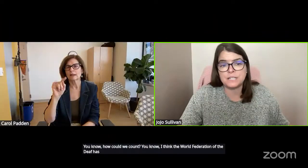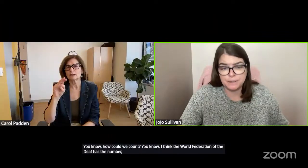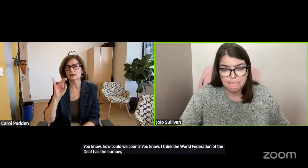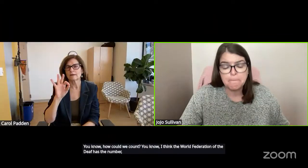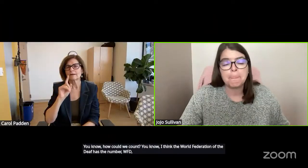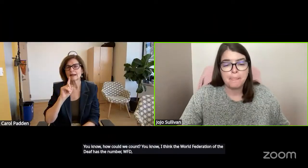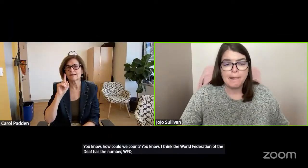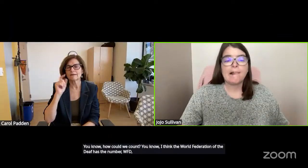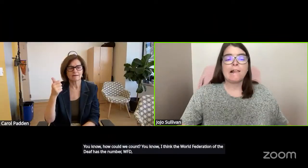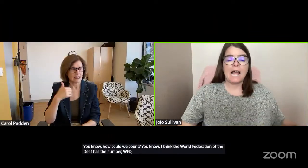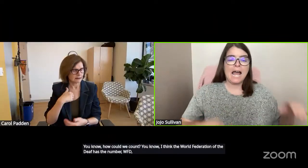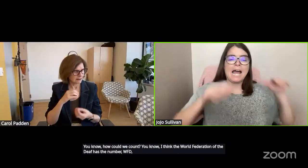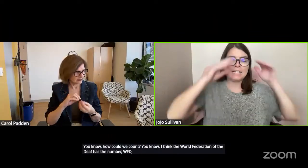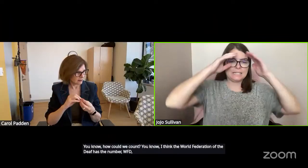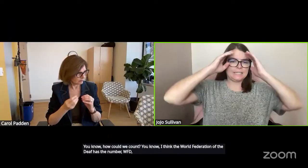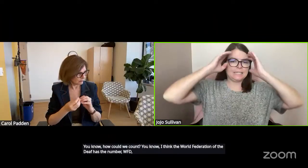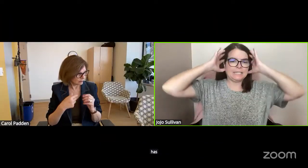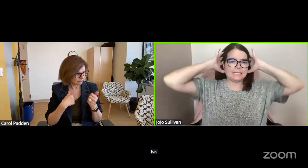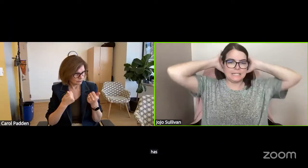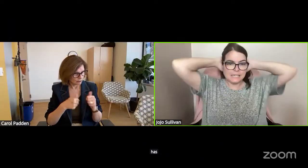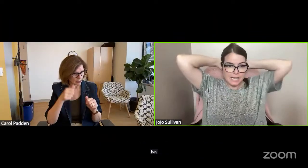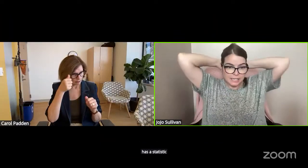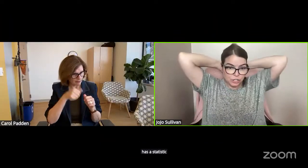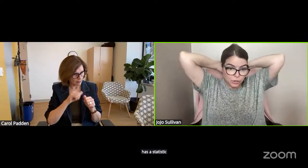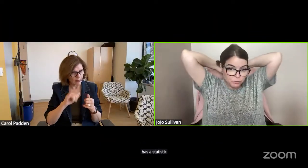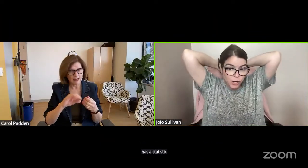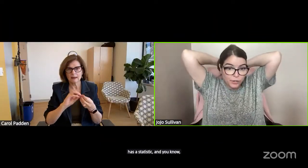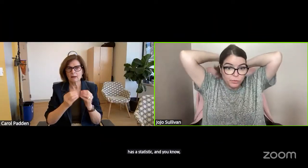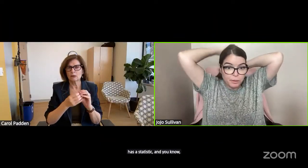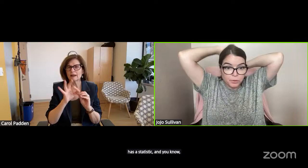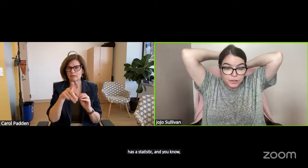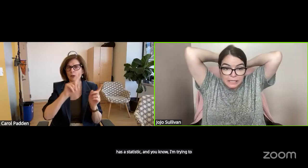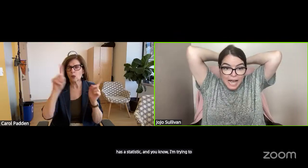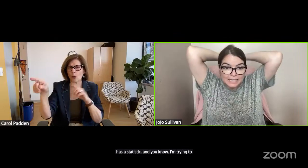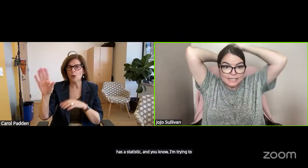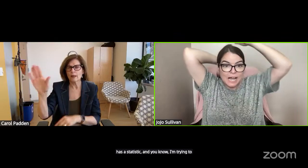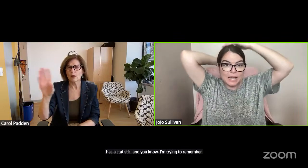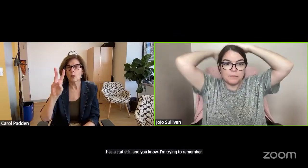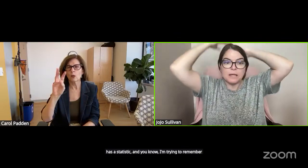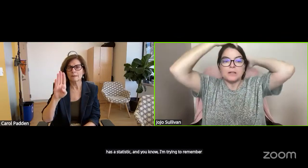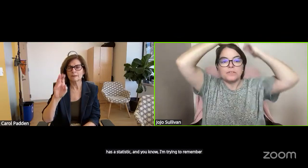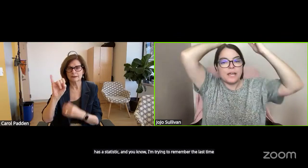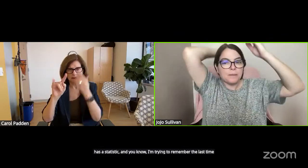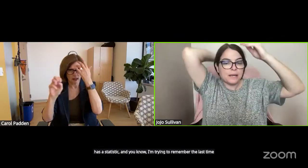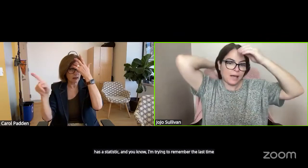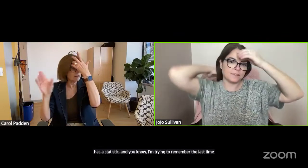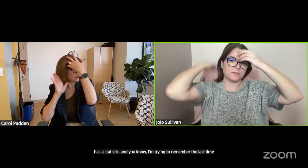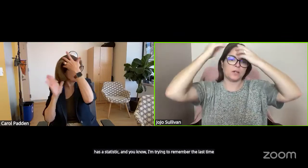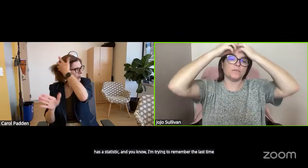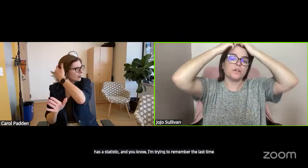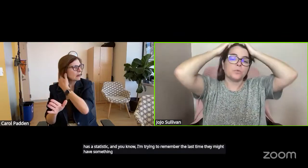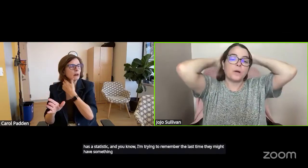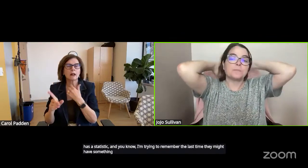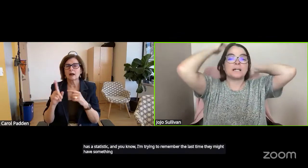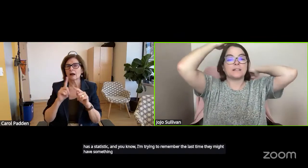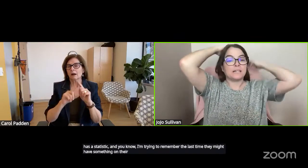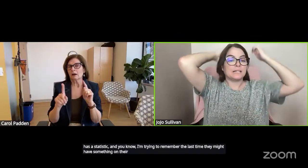WFD, has a statistic. And, I'm trying to remember the last time they might have something on their website that